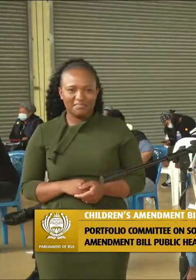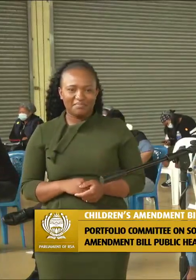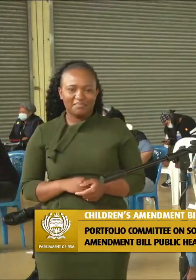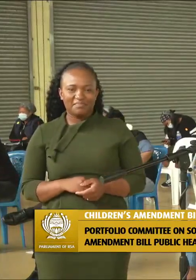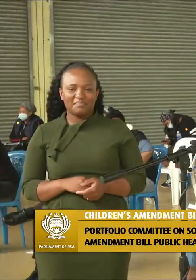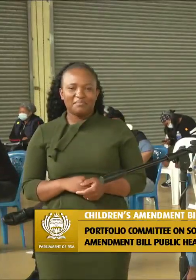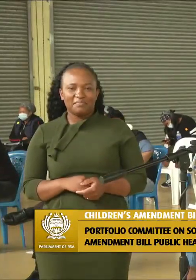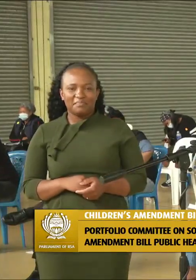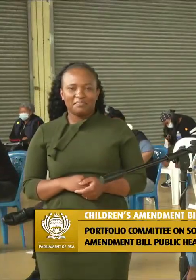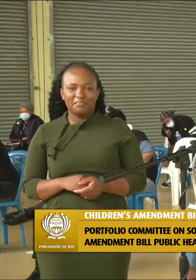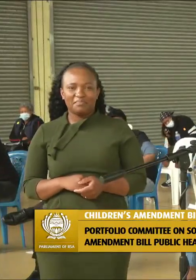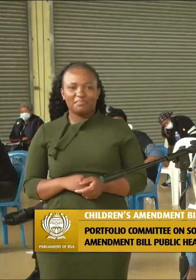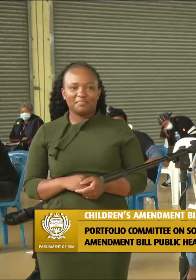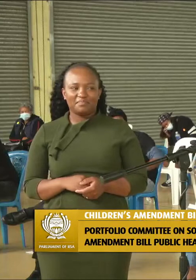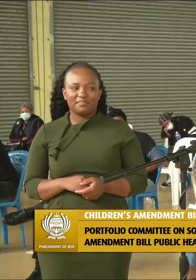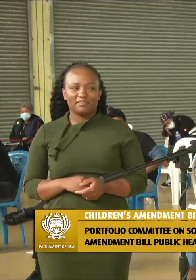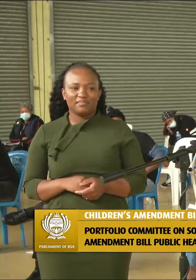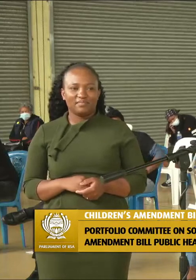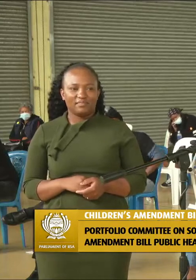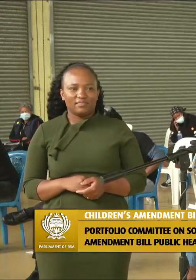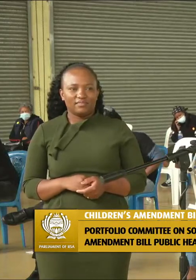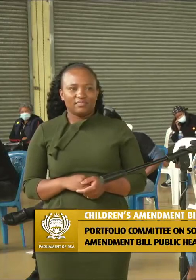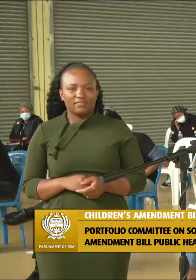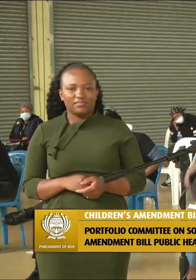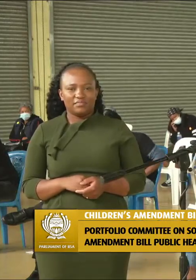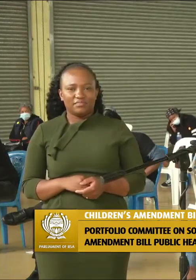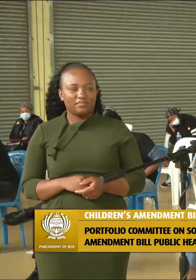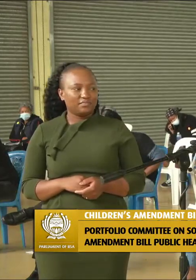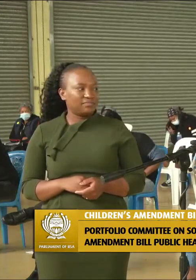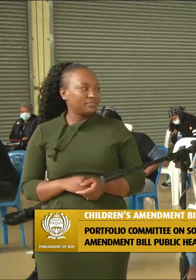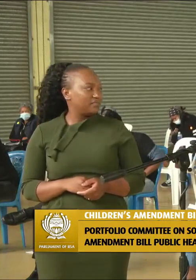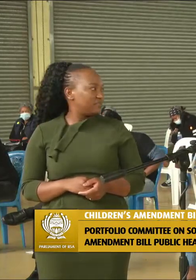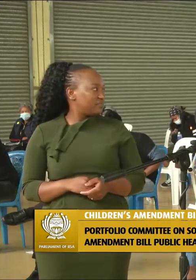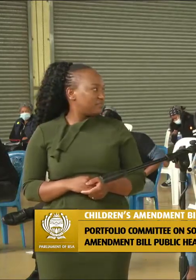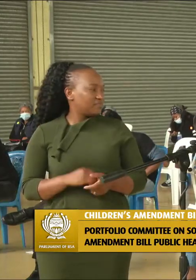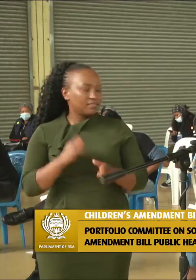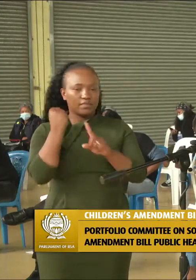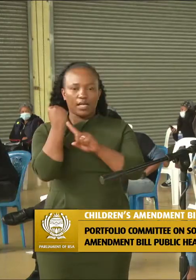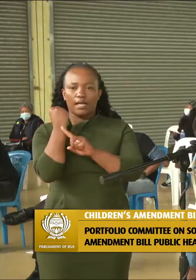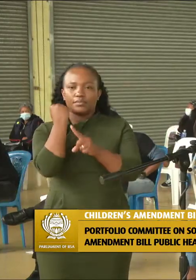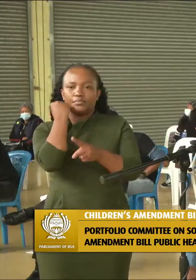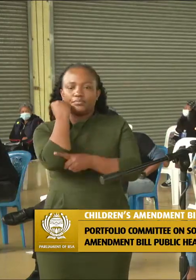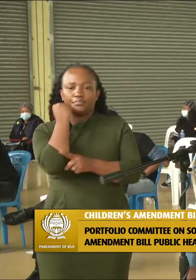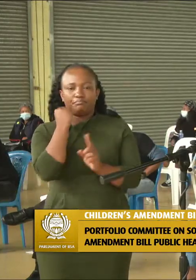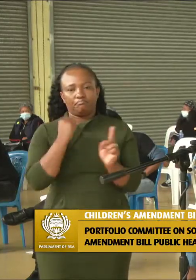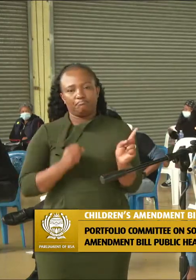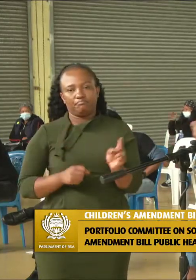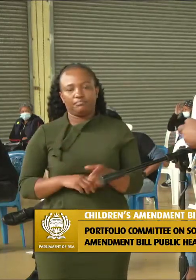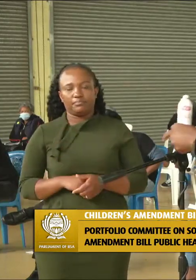Okay ma, Bongile. Wogcina gci. You are the last one.